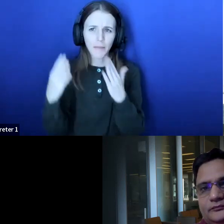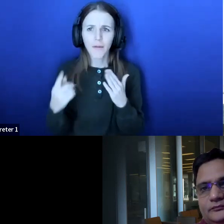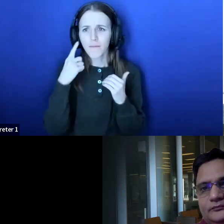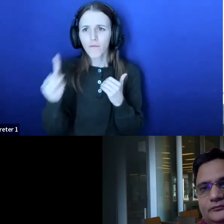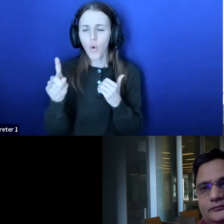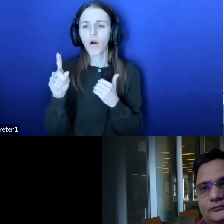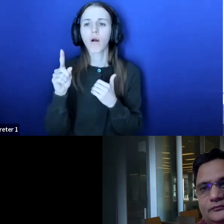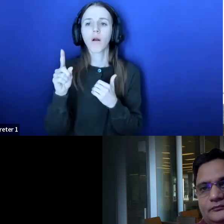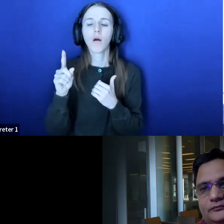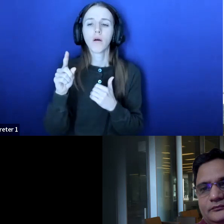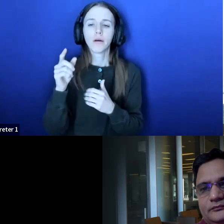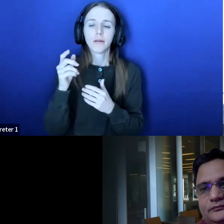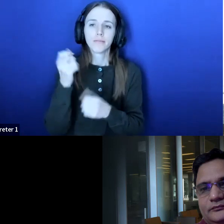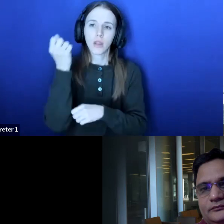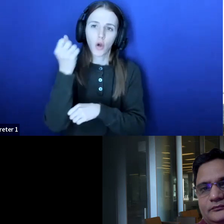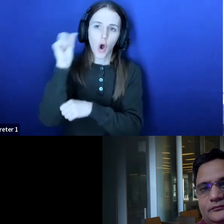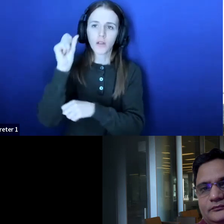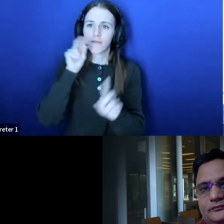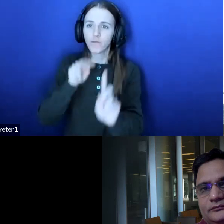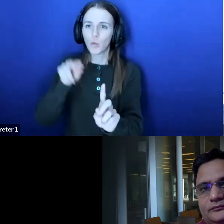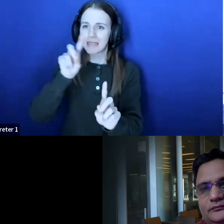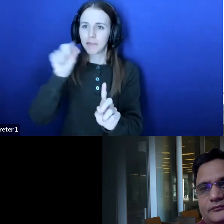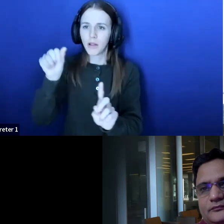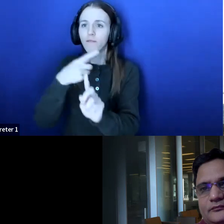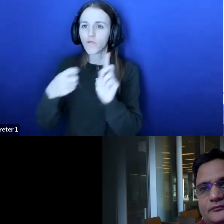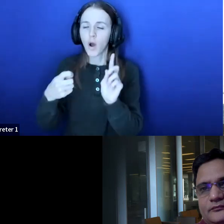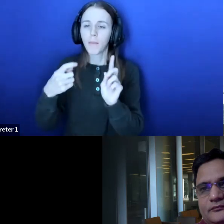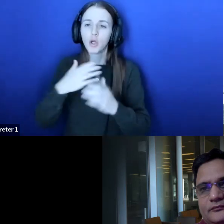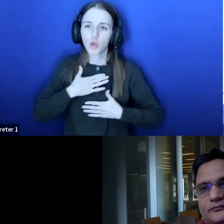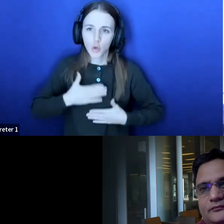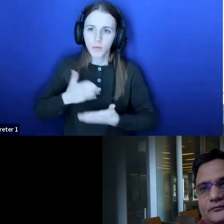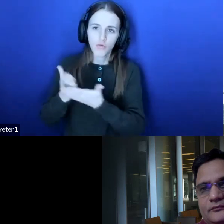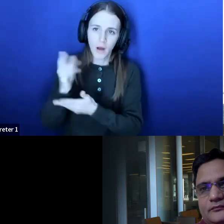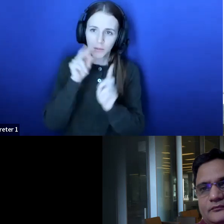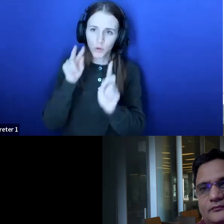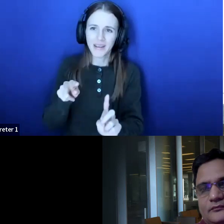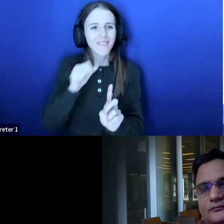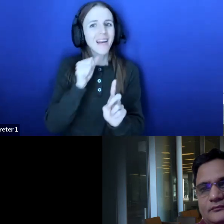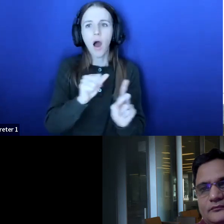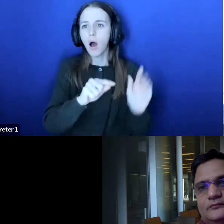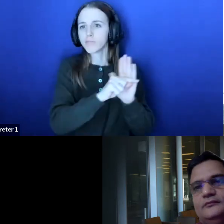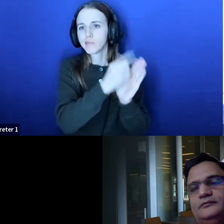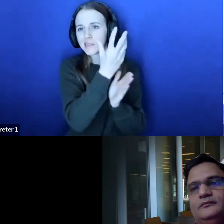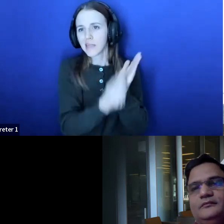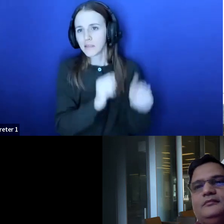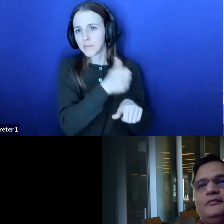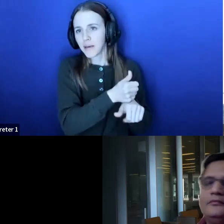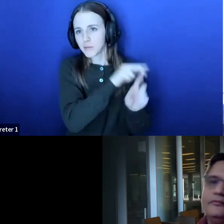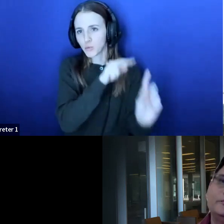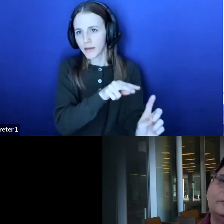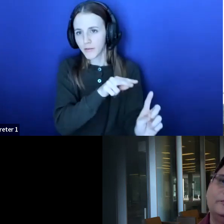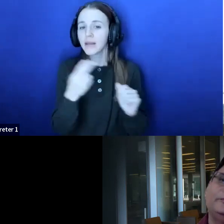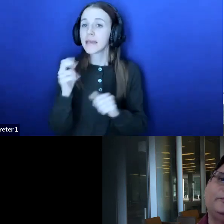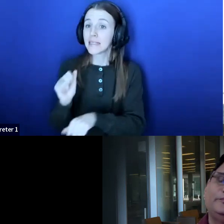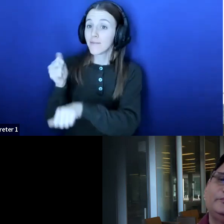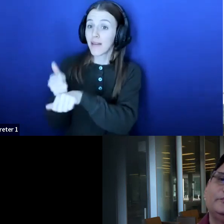viewing disability from a human rights perspective rather than a deficit-based perspective. He is also the founder of